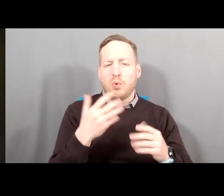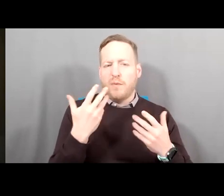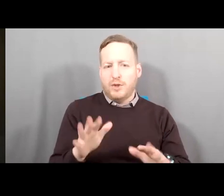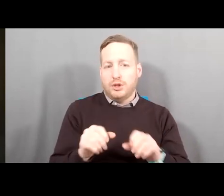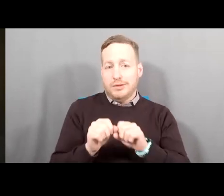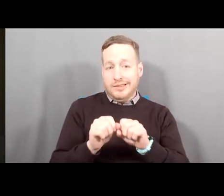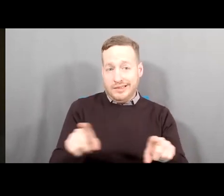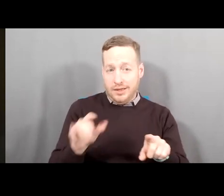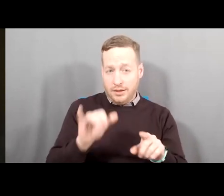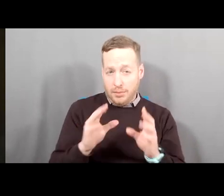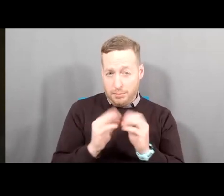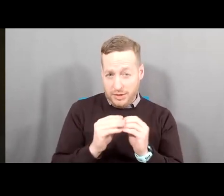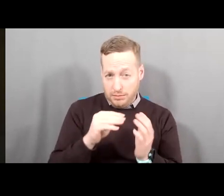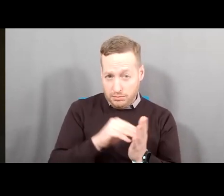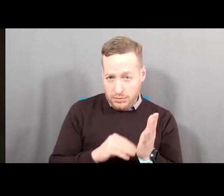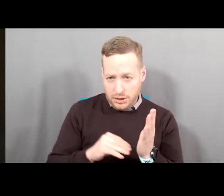sorry.